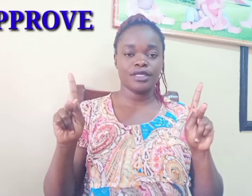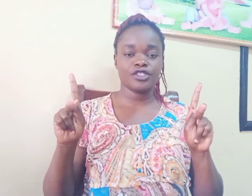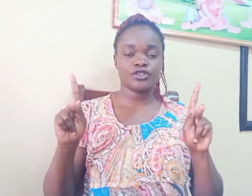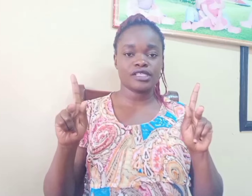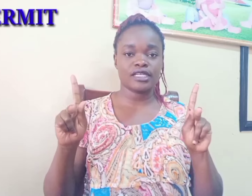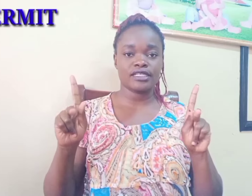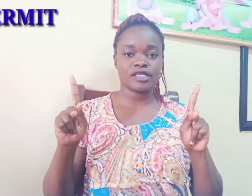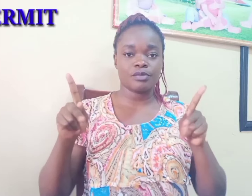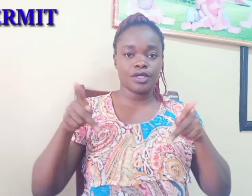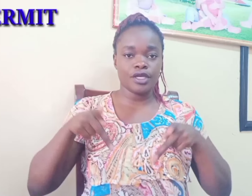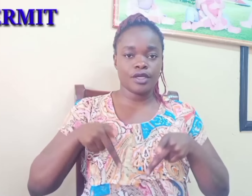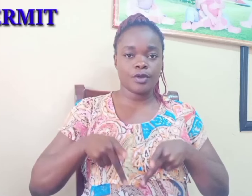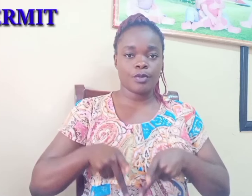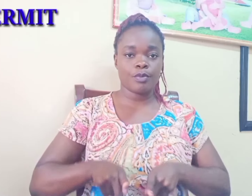Permit using letter P.